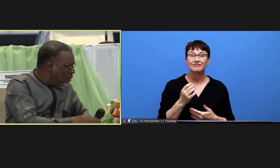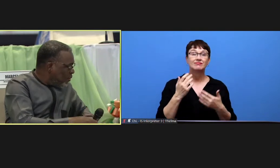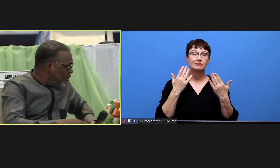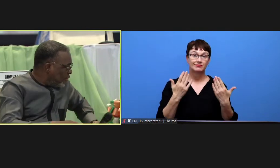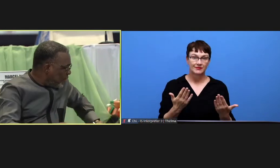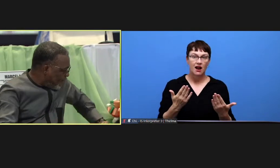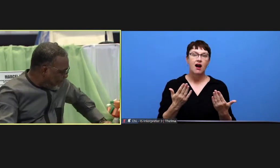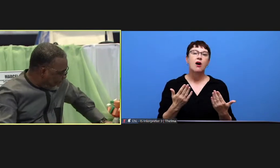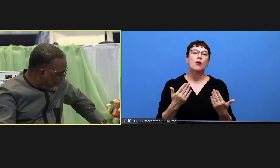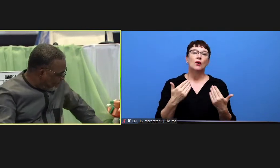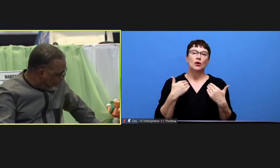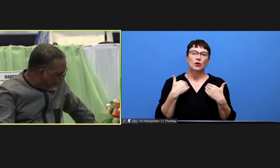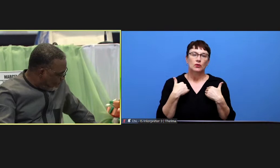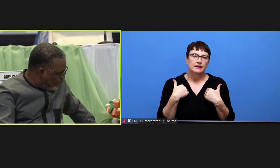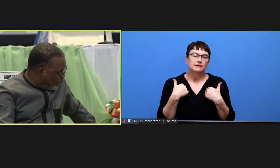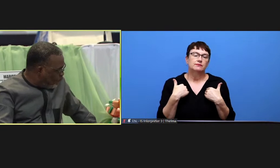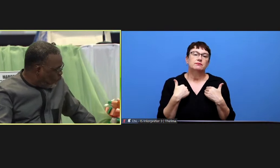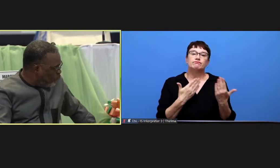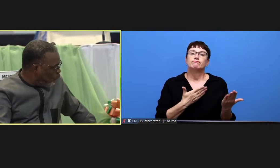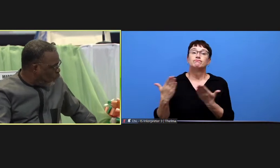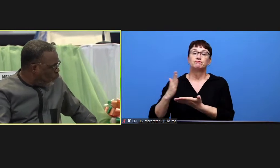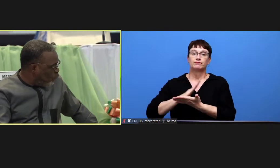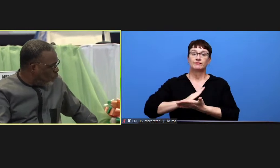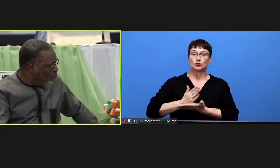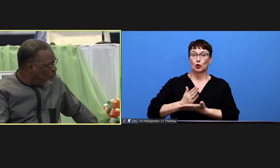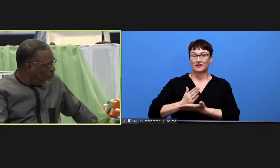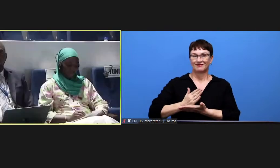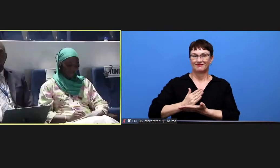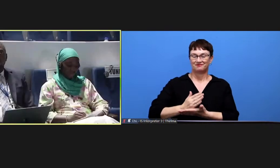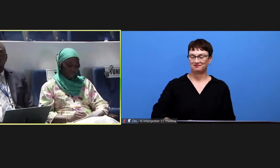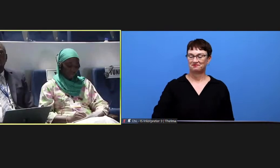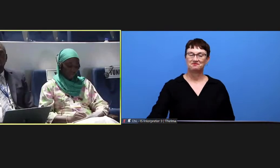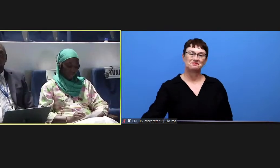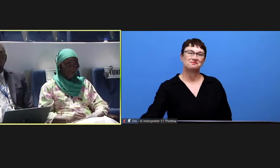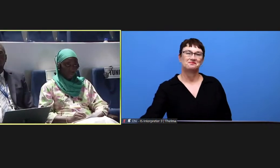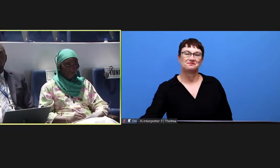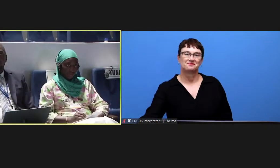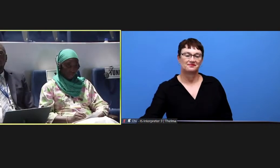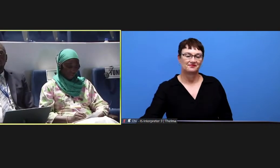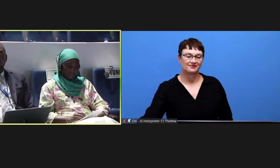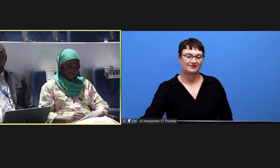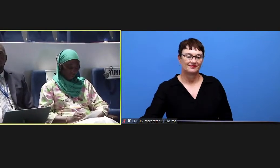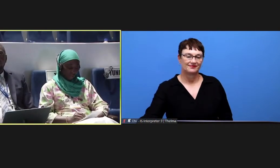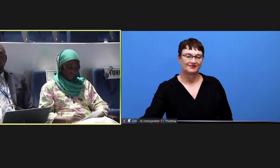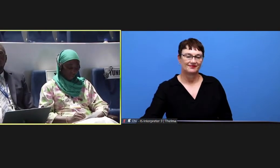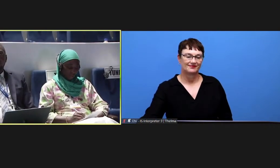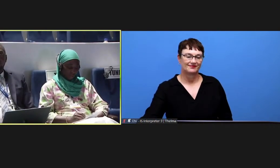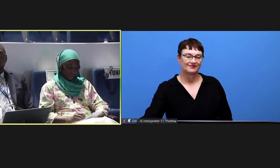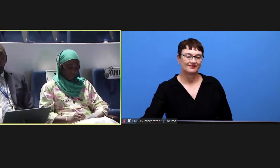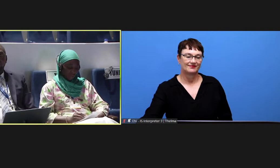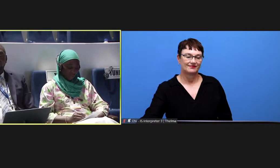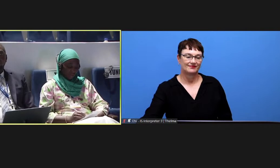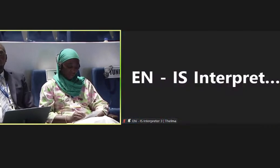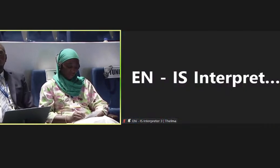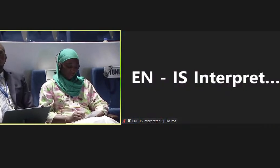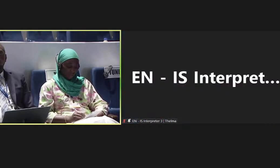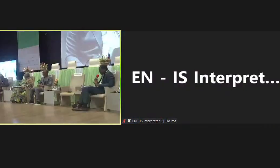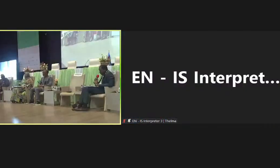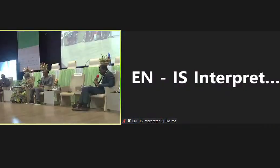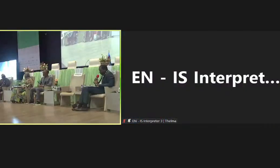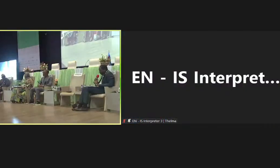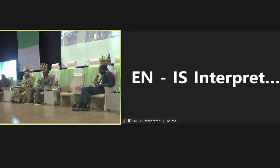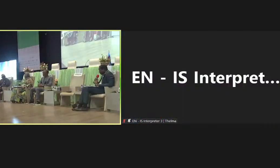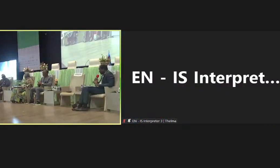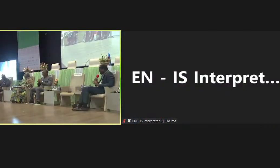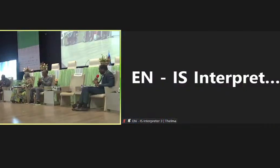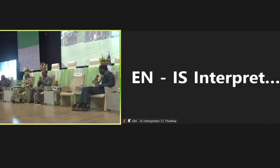question because this is a challenge we are facing really on this articulation between human rights and this